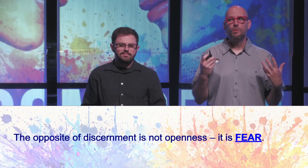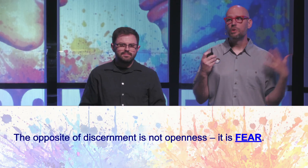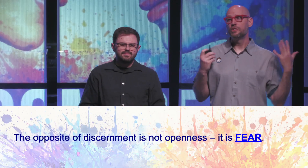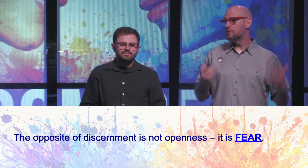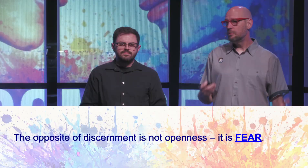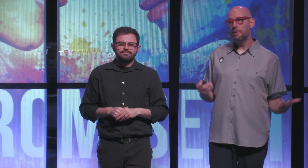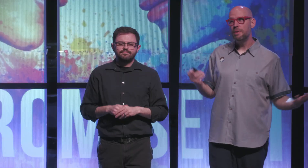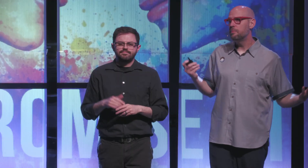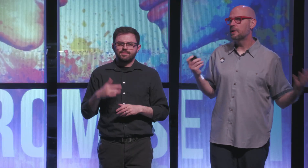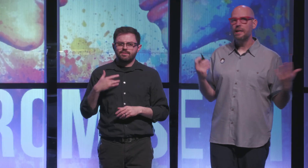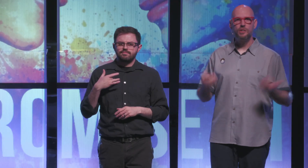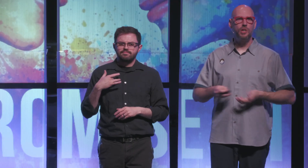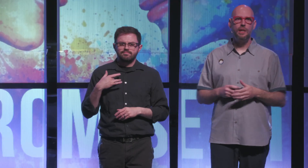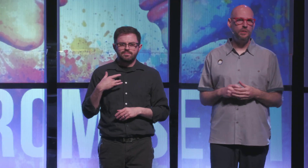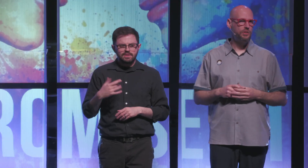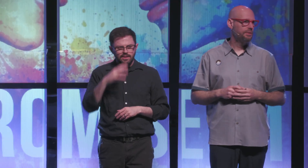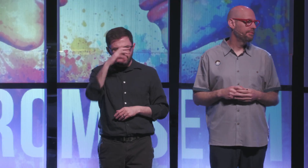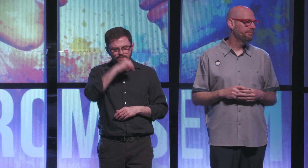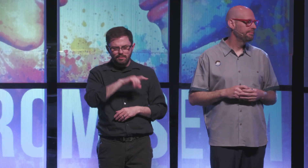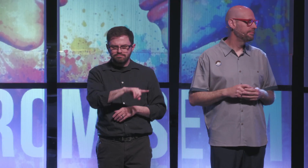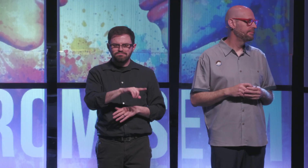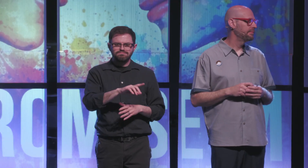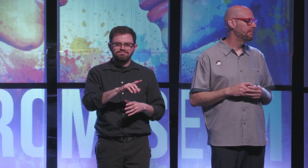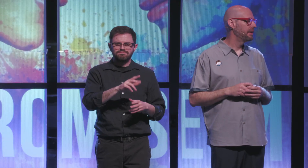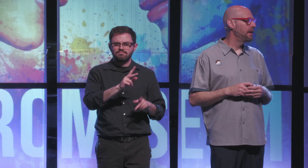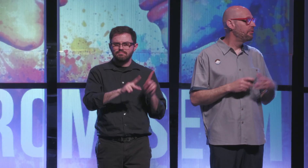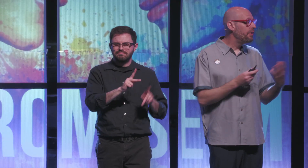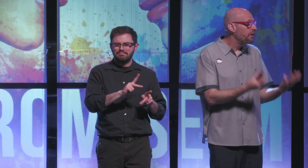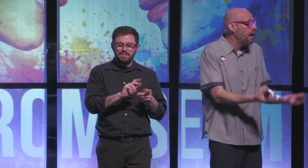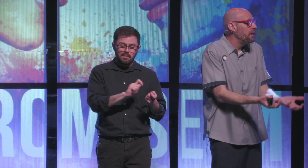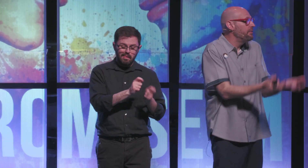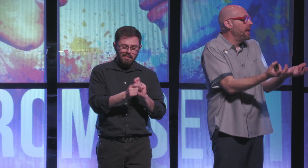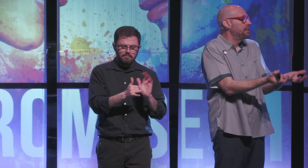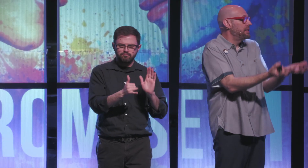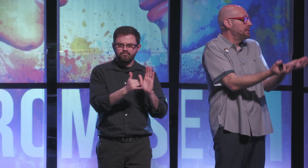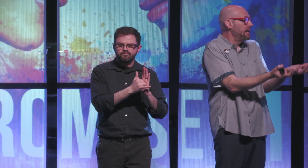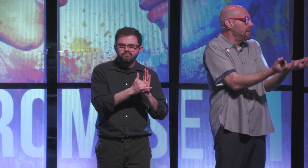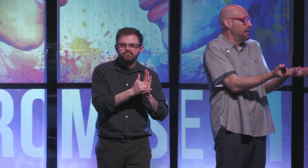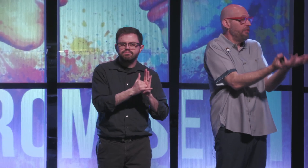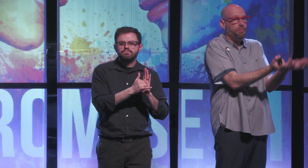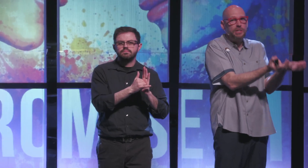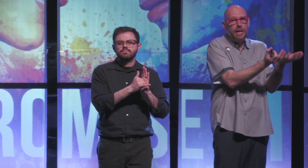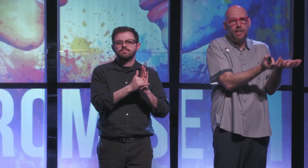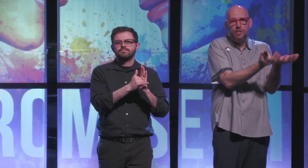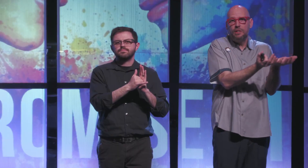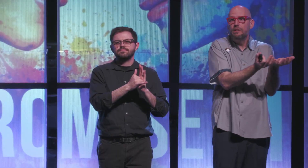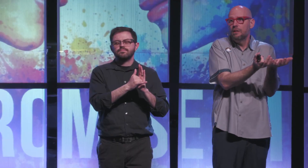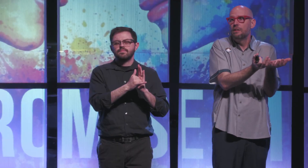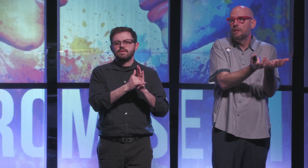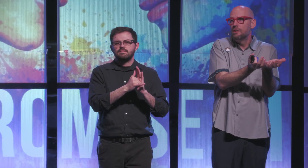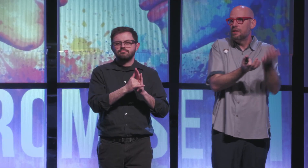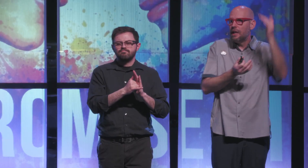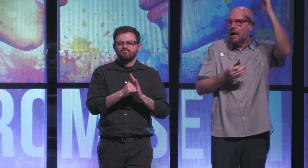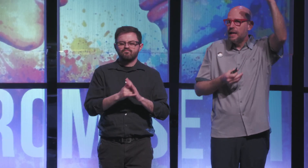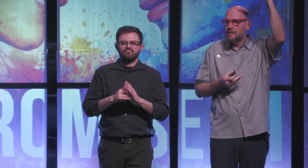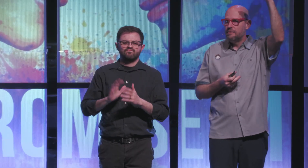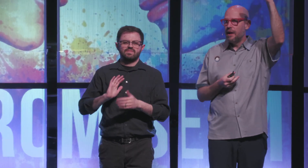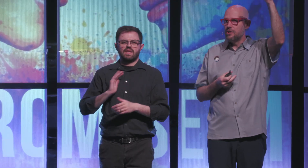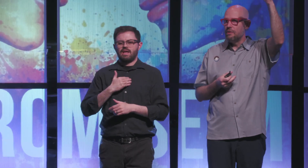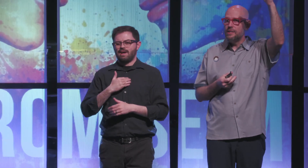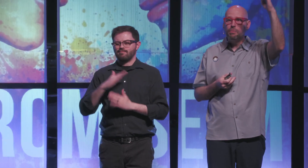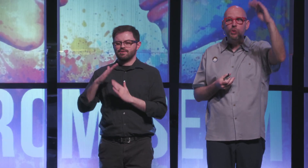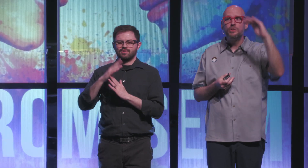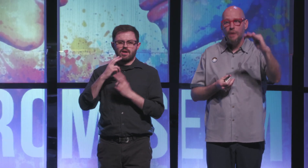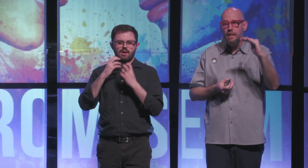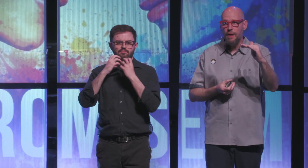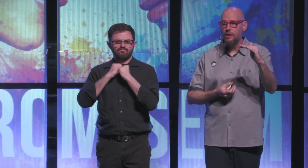Fear will assume that people can't change. Fear elevates this idea of protection to the highest